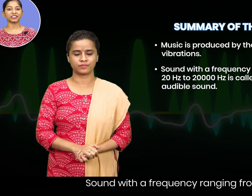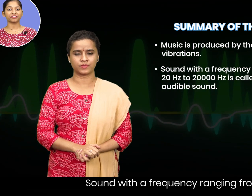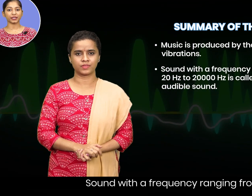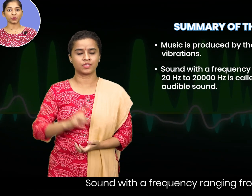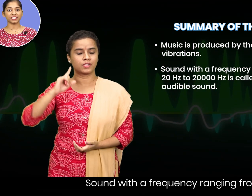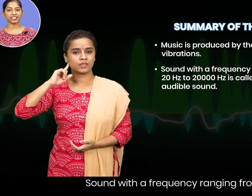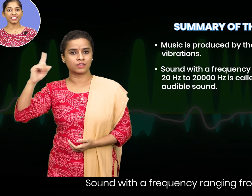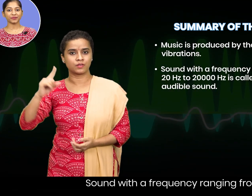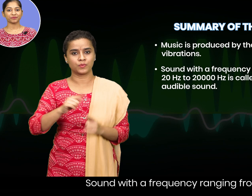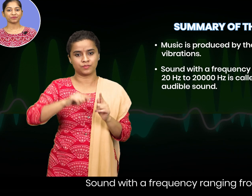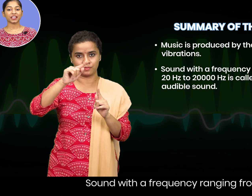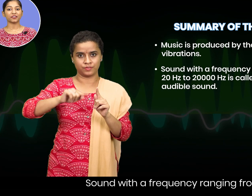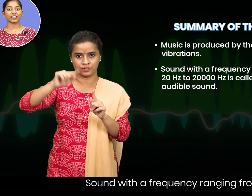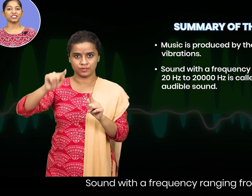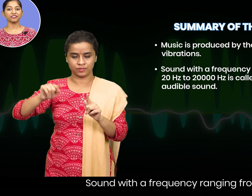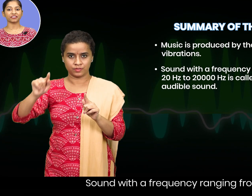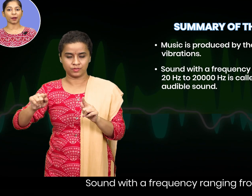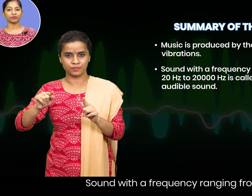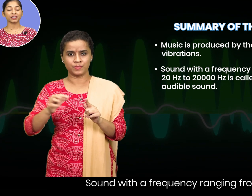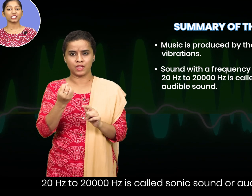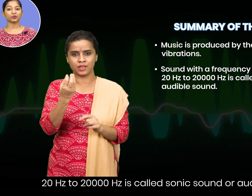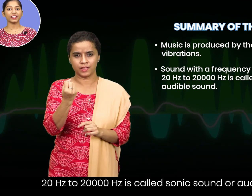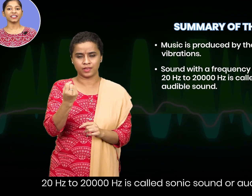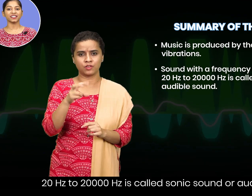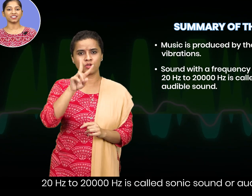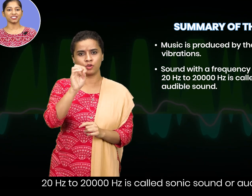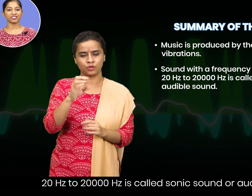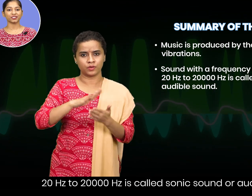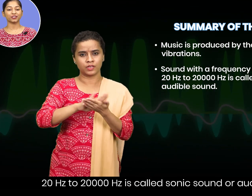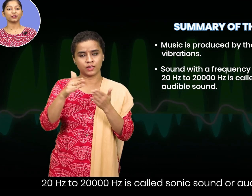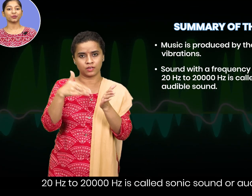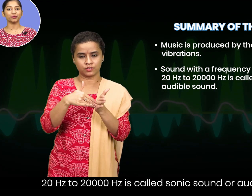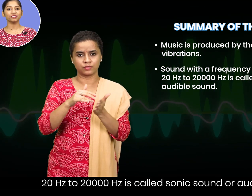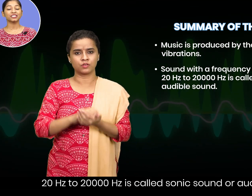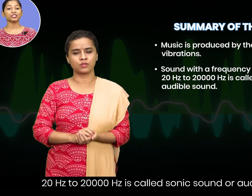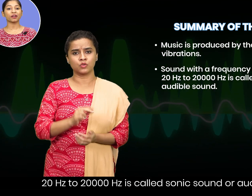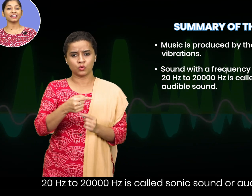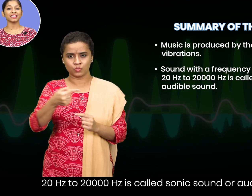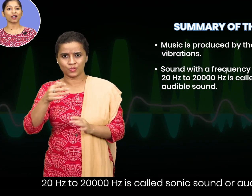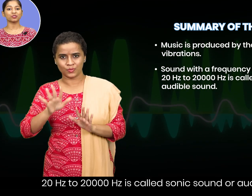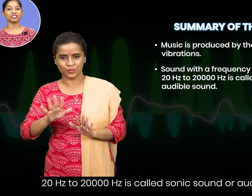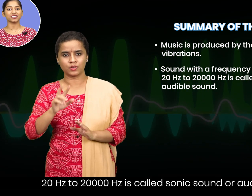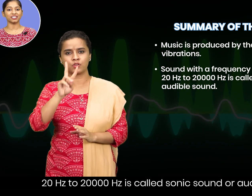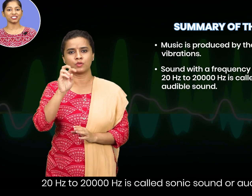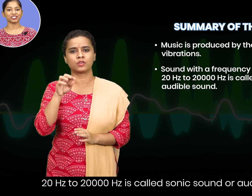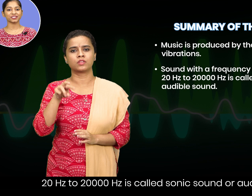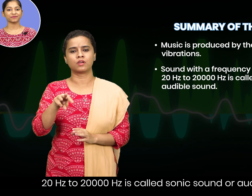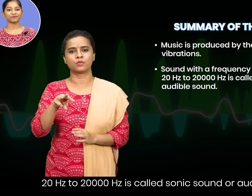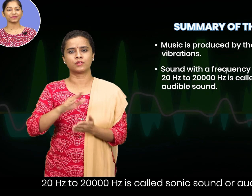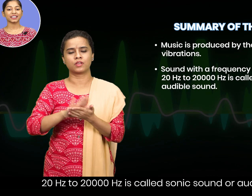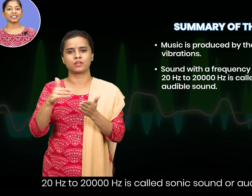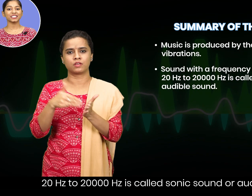Sound with a frequency ranging from 20 Hz to 20,000